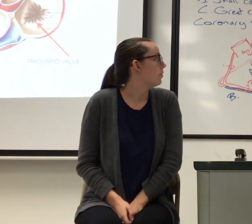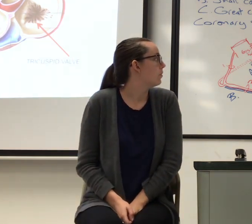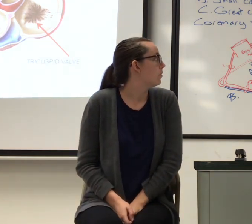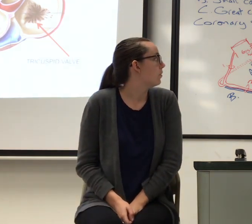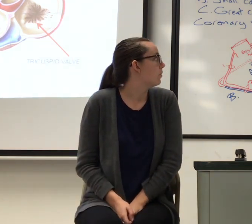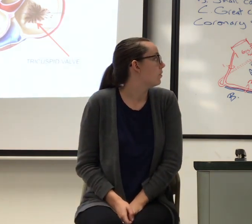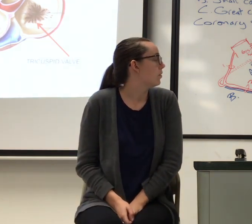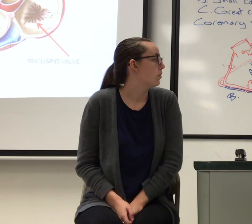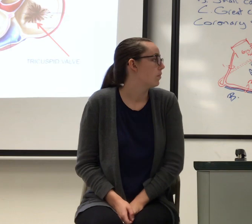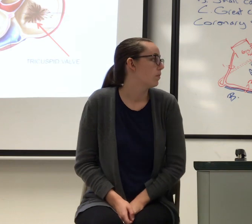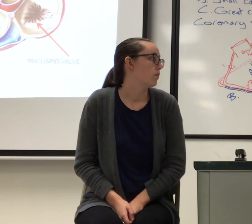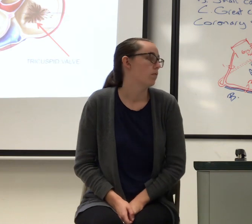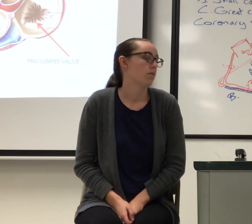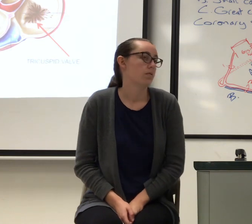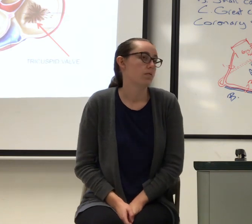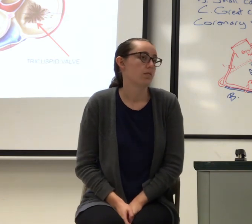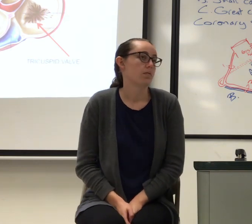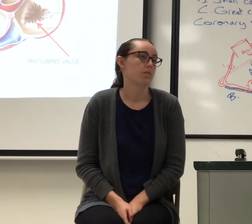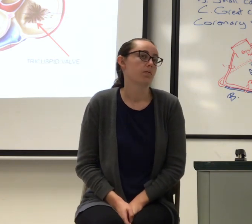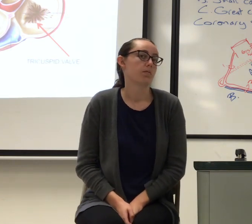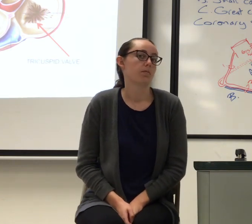of coronary arteries.